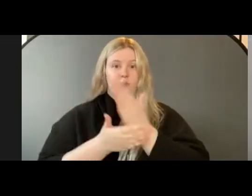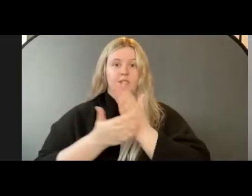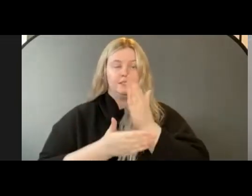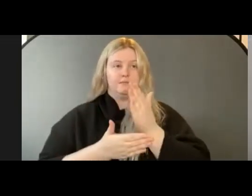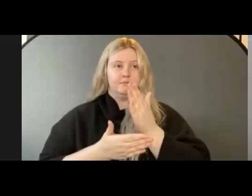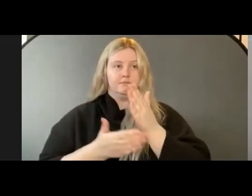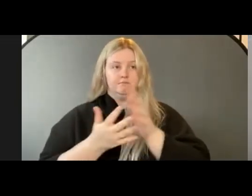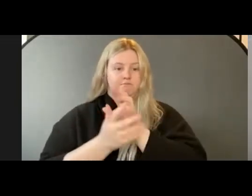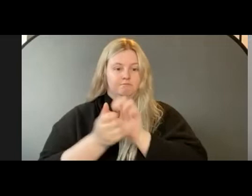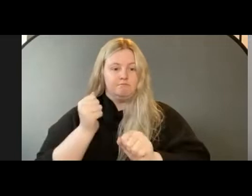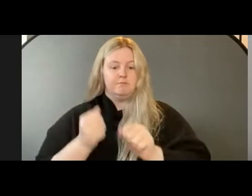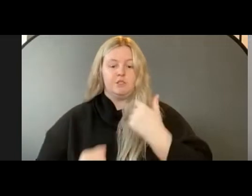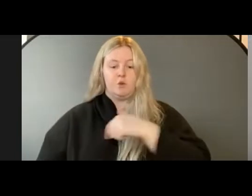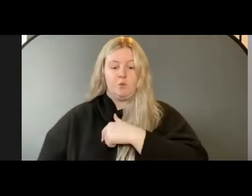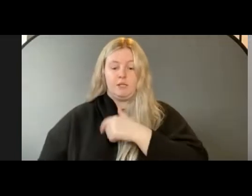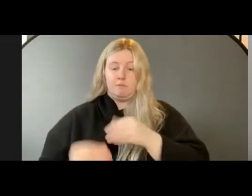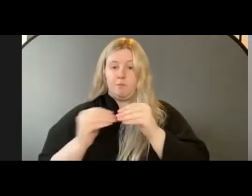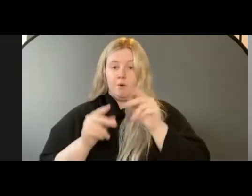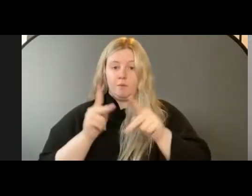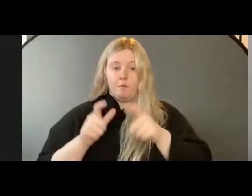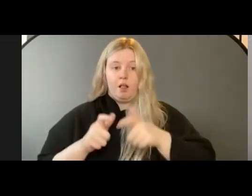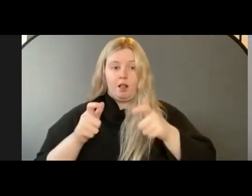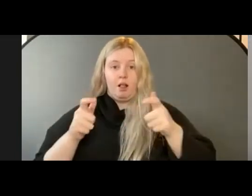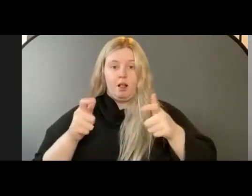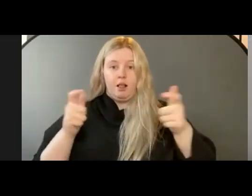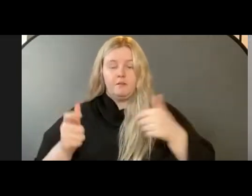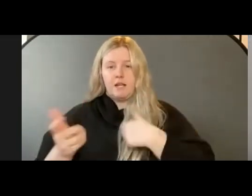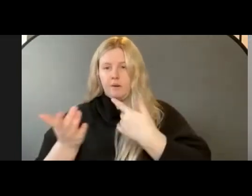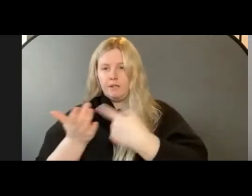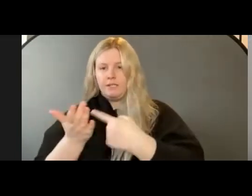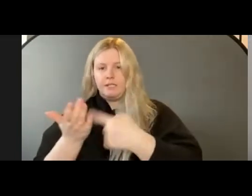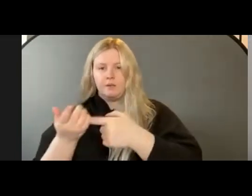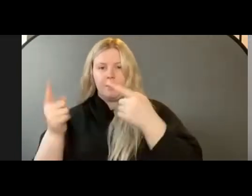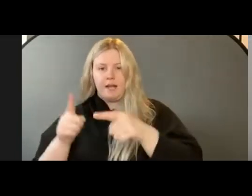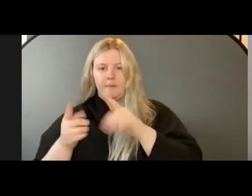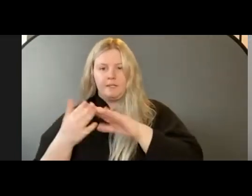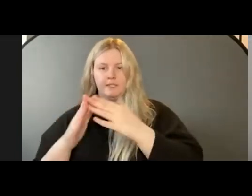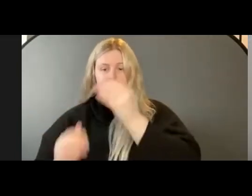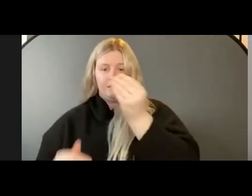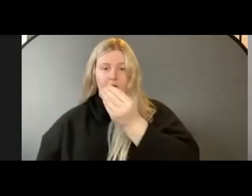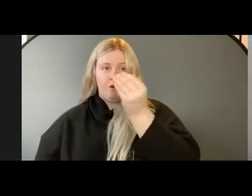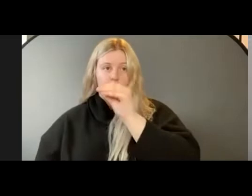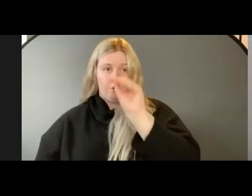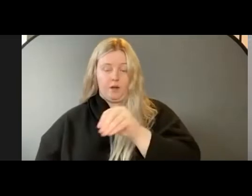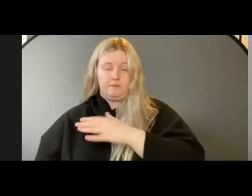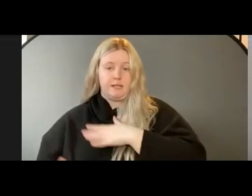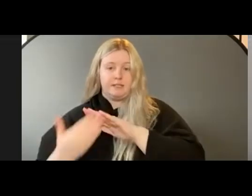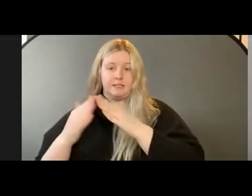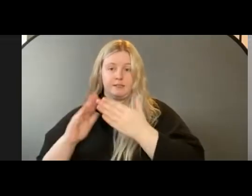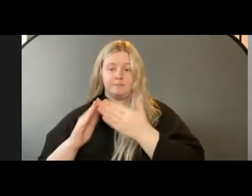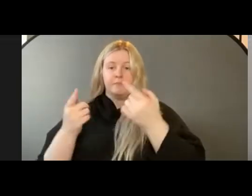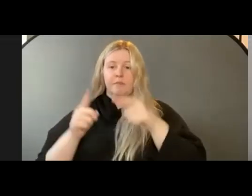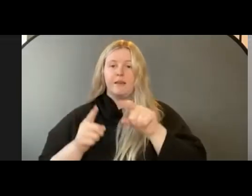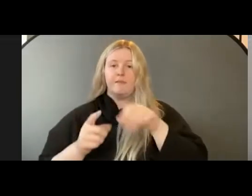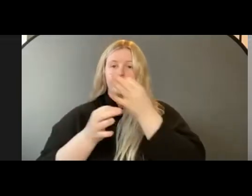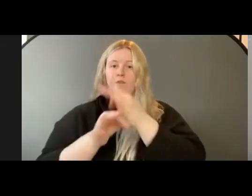of populism, and I want to talk about what happened in the city of Ottawa, my city, when the so-called Freedom Convoy